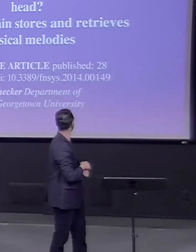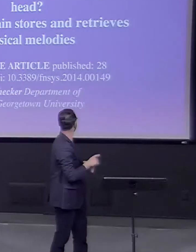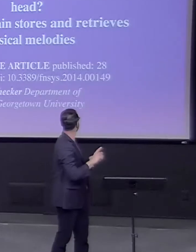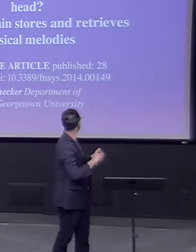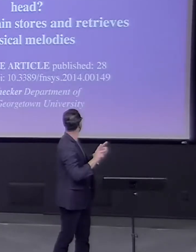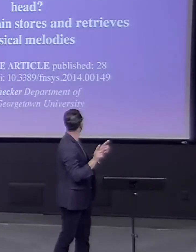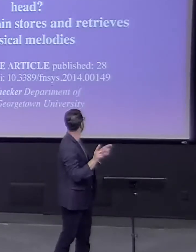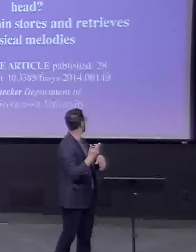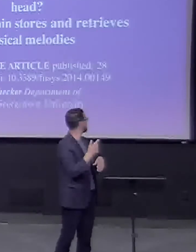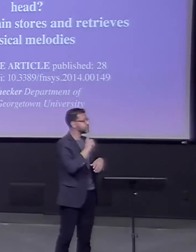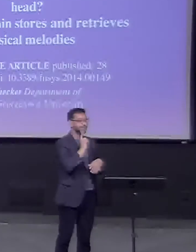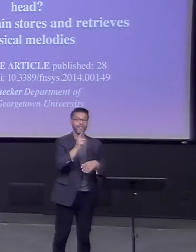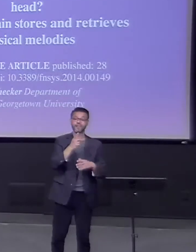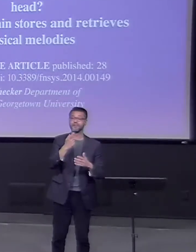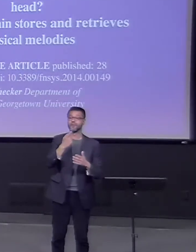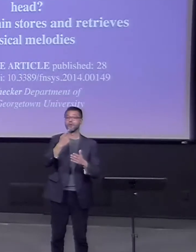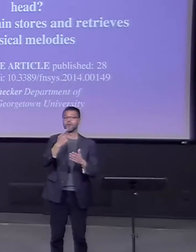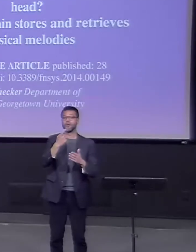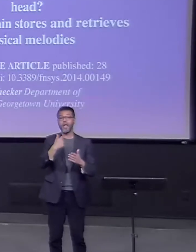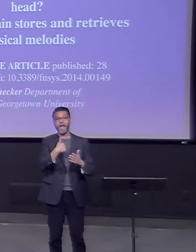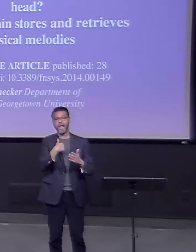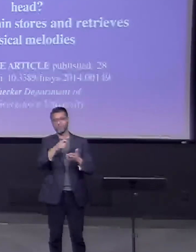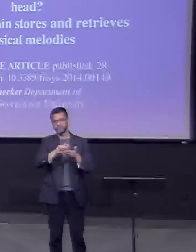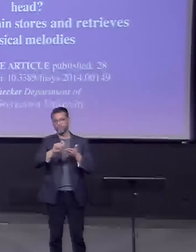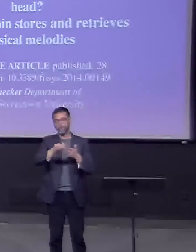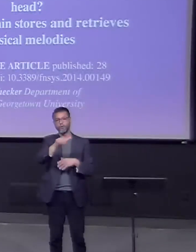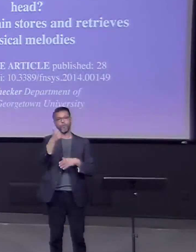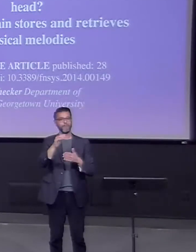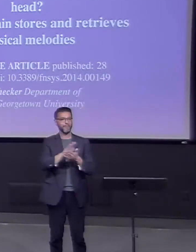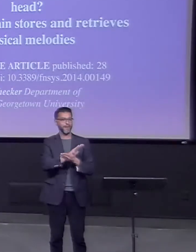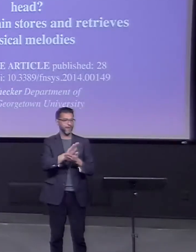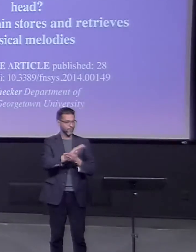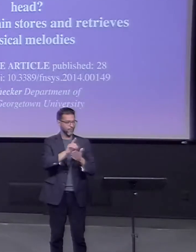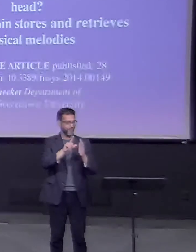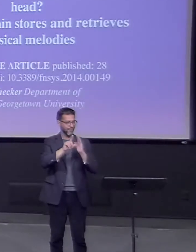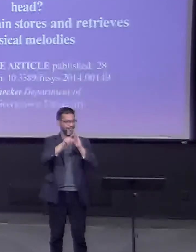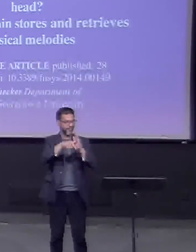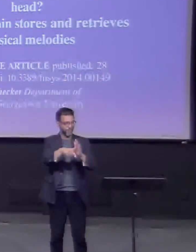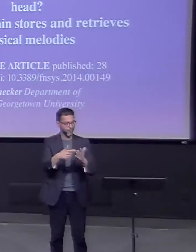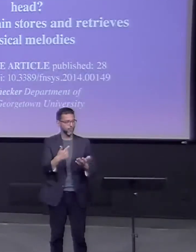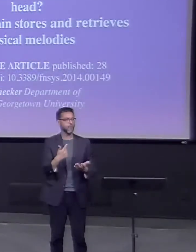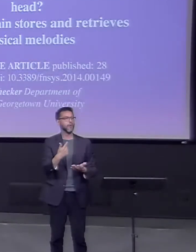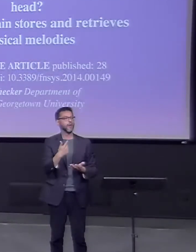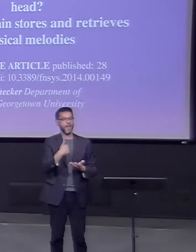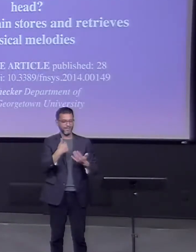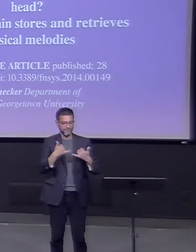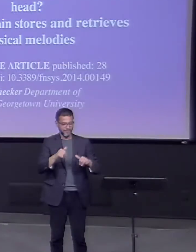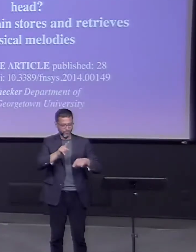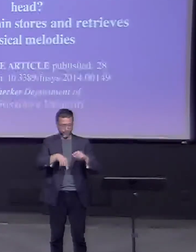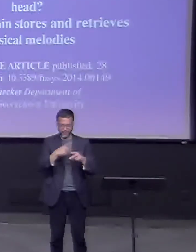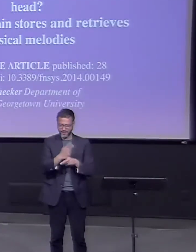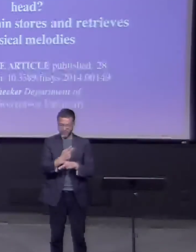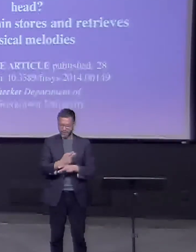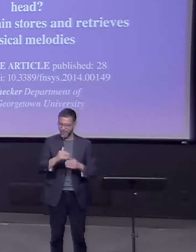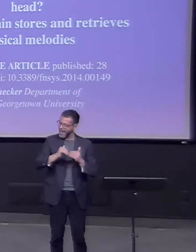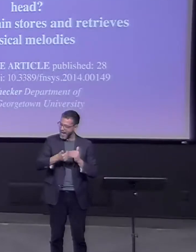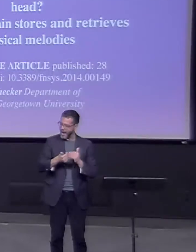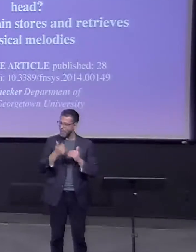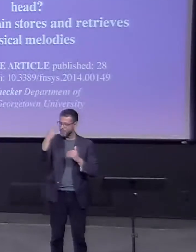what it is, I wrote another paper a little later, because I still couldn't figure out how this is done by the